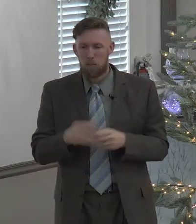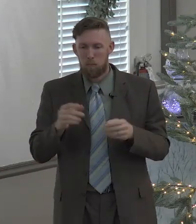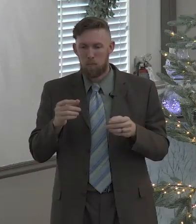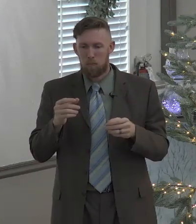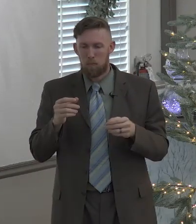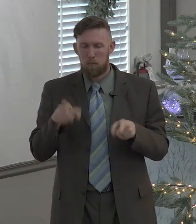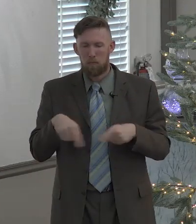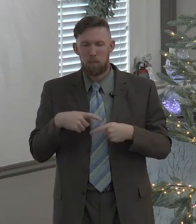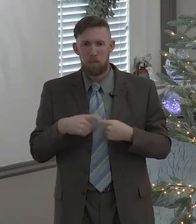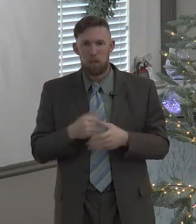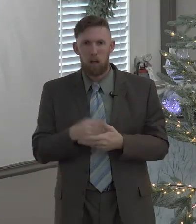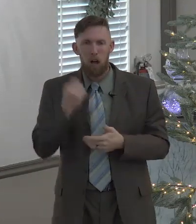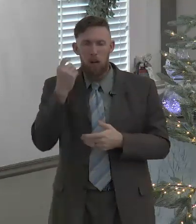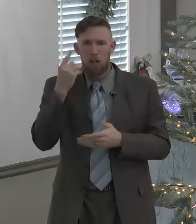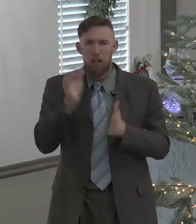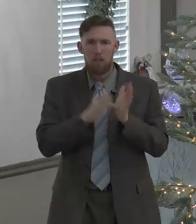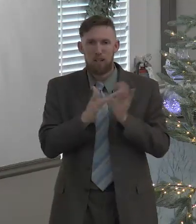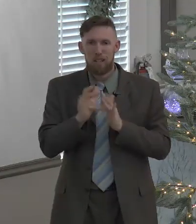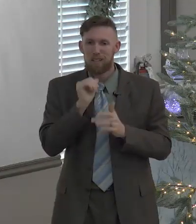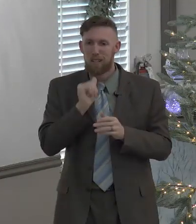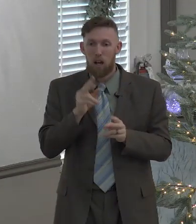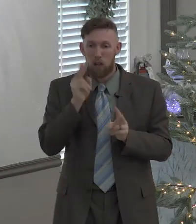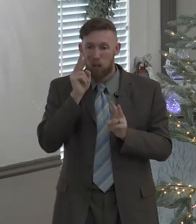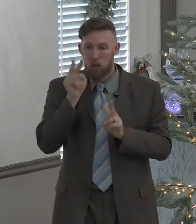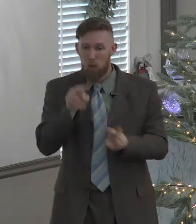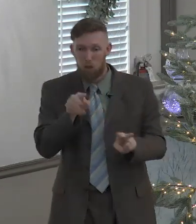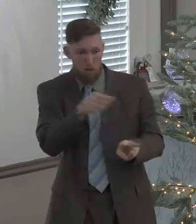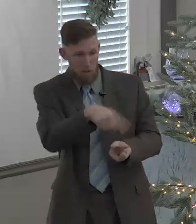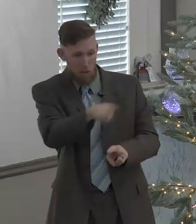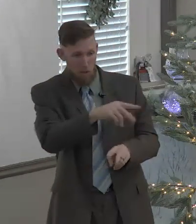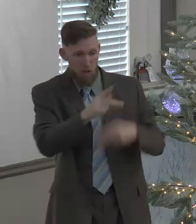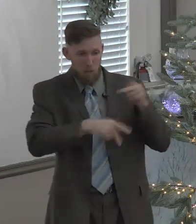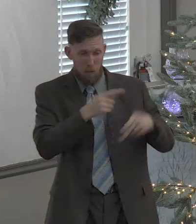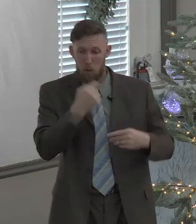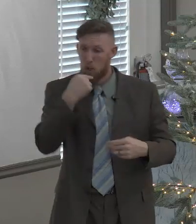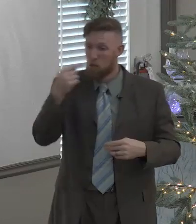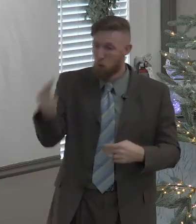And Jesus looks at him. He's not looking at the bad news bearers.